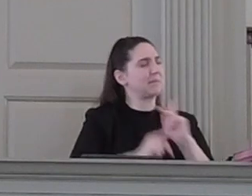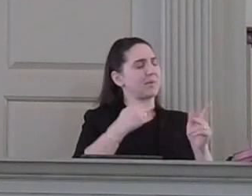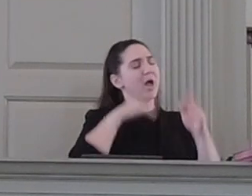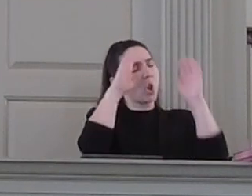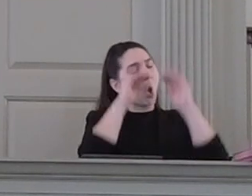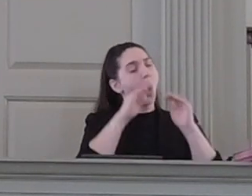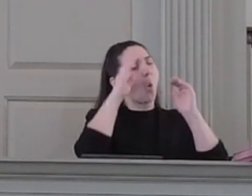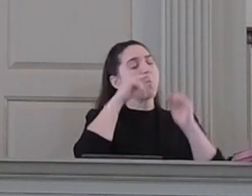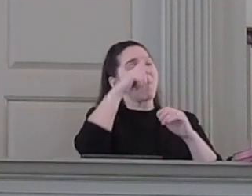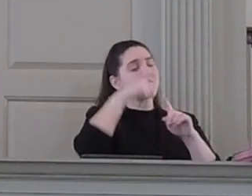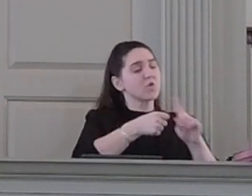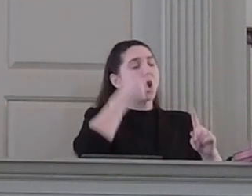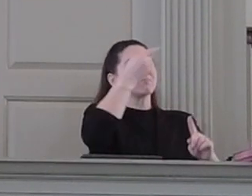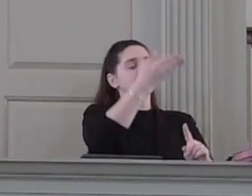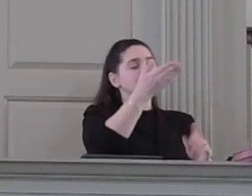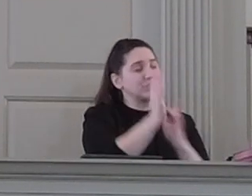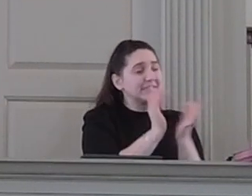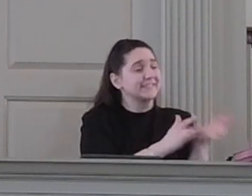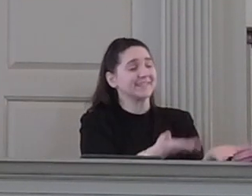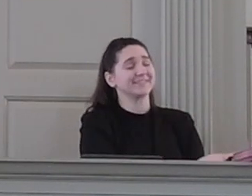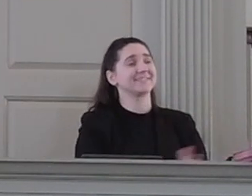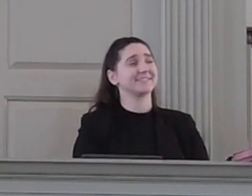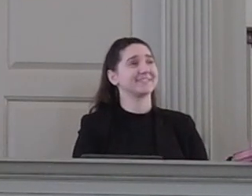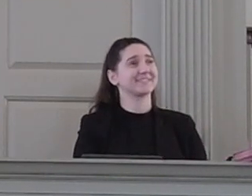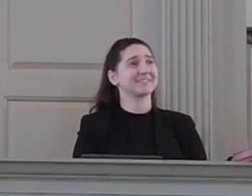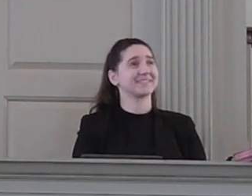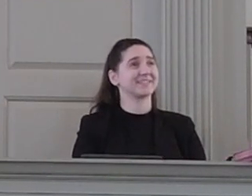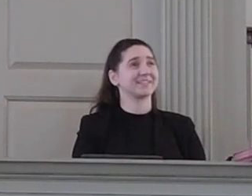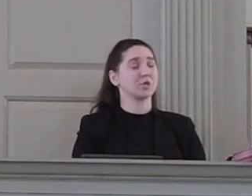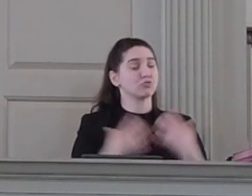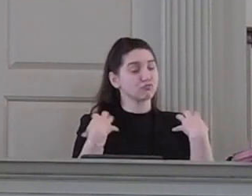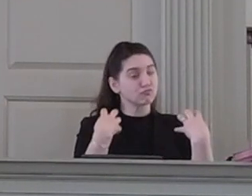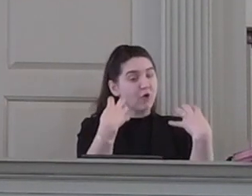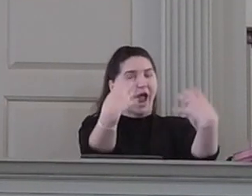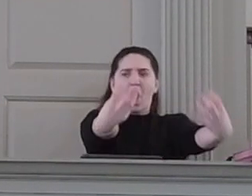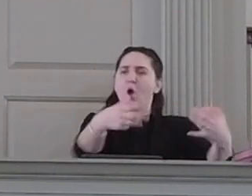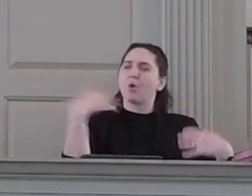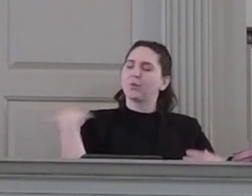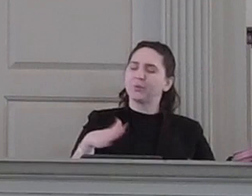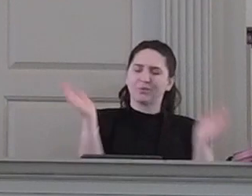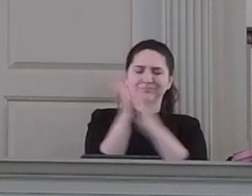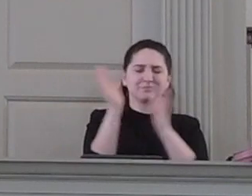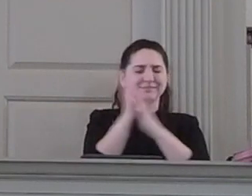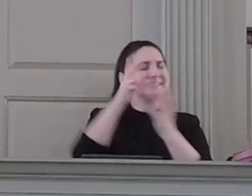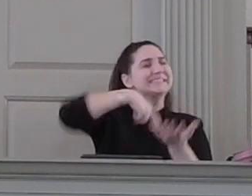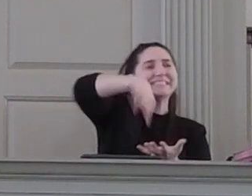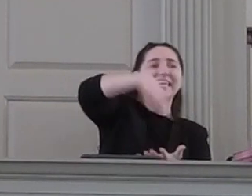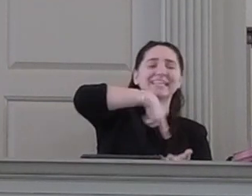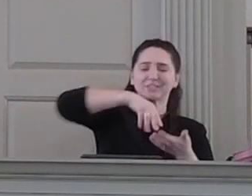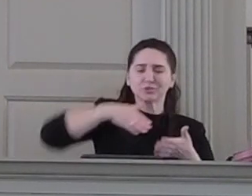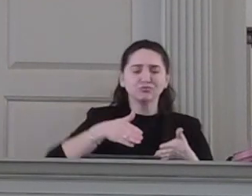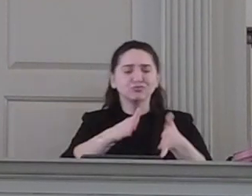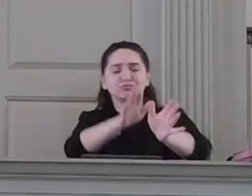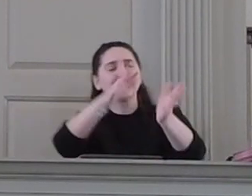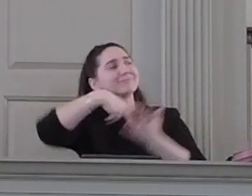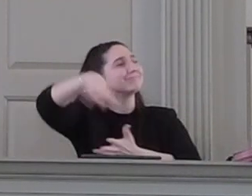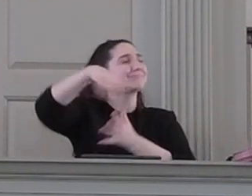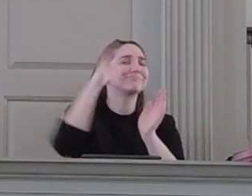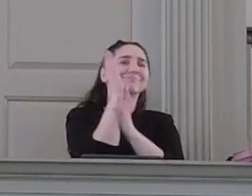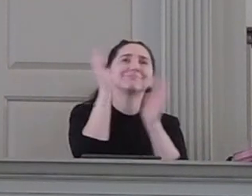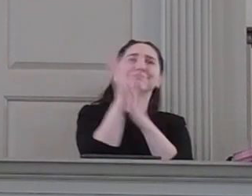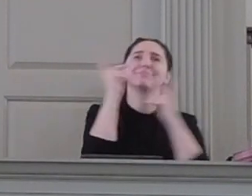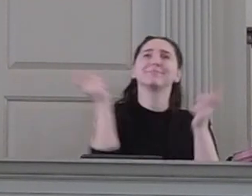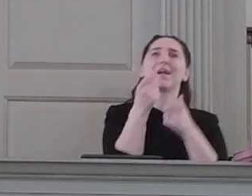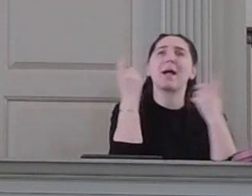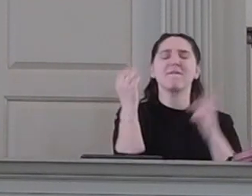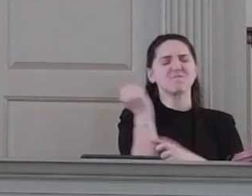because of him. It's no wonder that the crowds followed, shouting and rejoicing and dancing in the street. It's no wonder that for